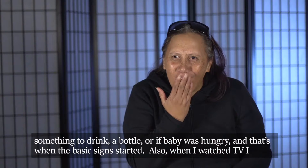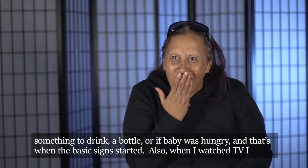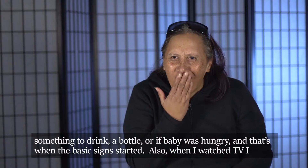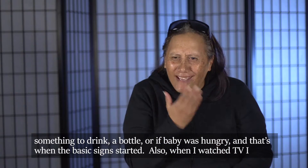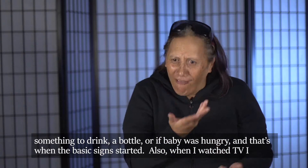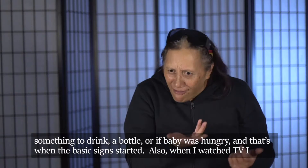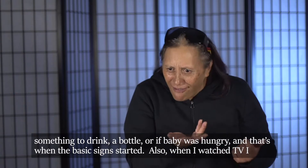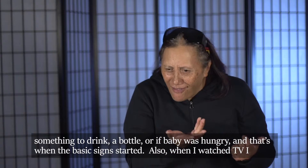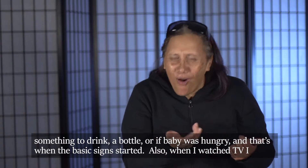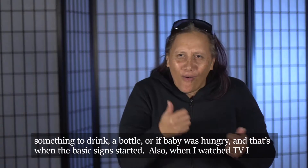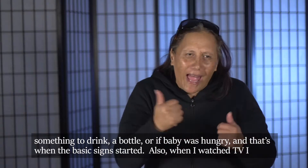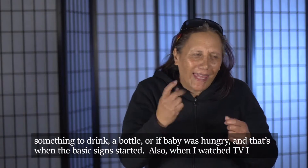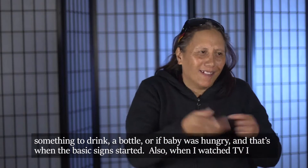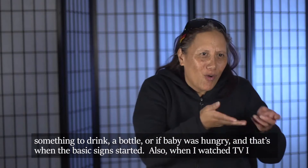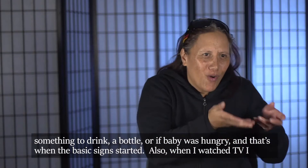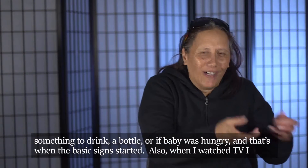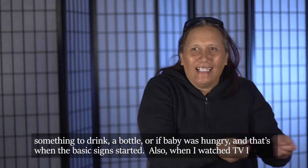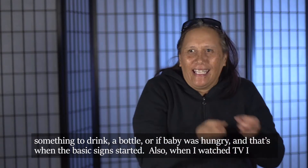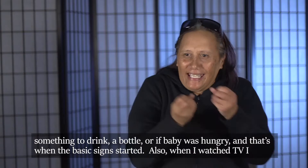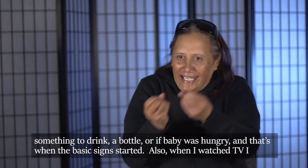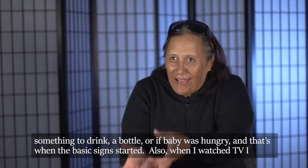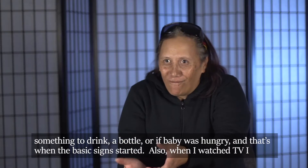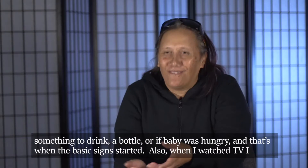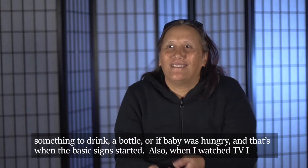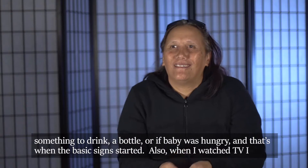And that's when the basic signs started.